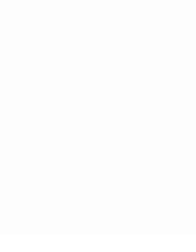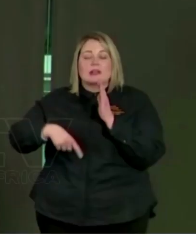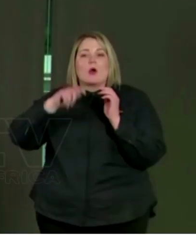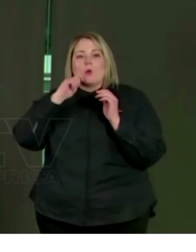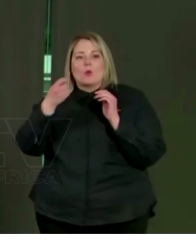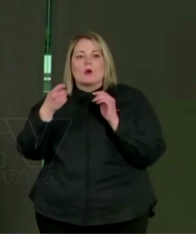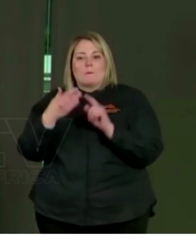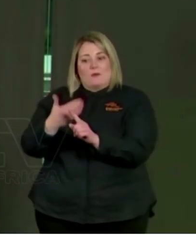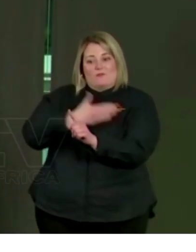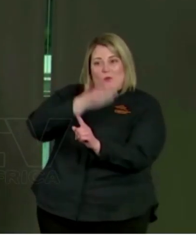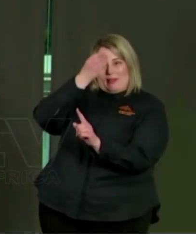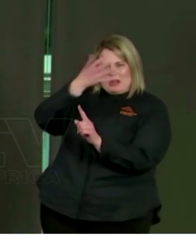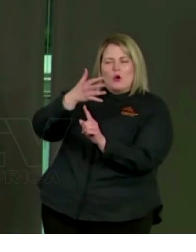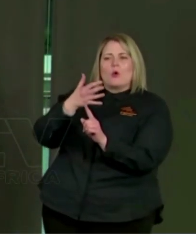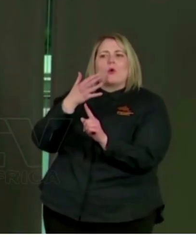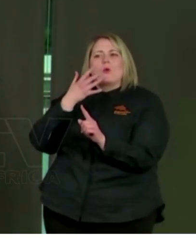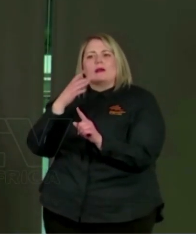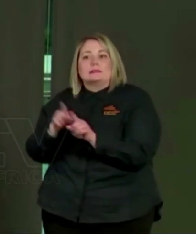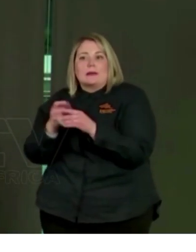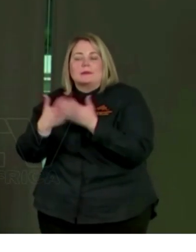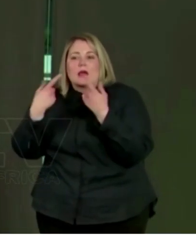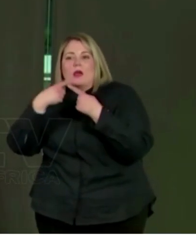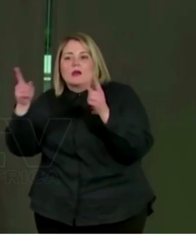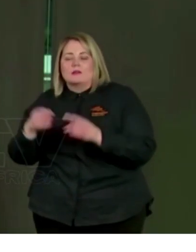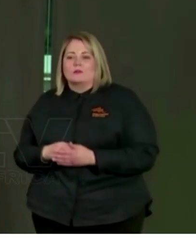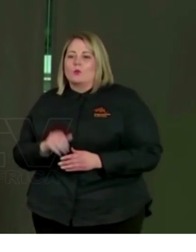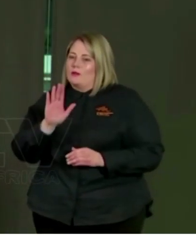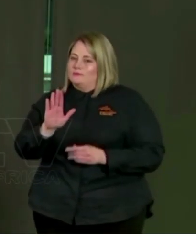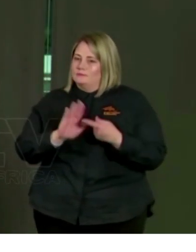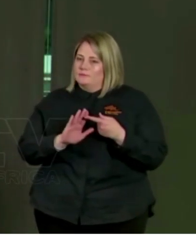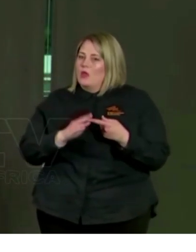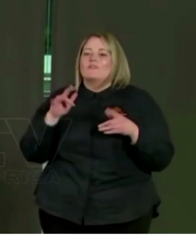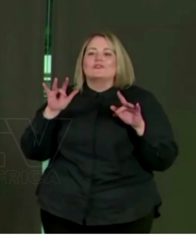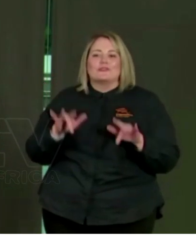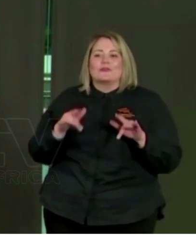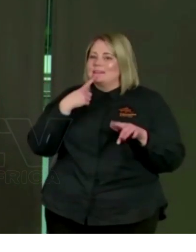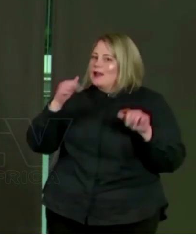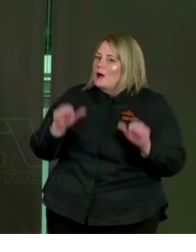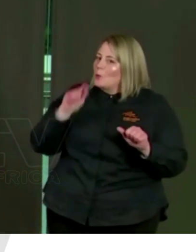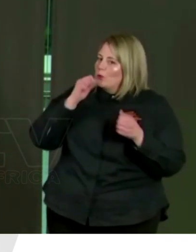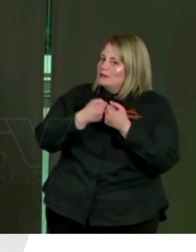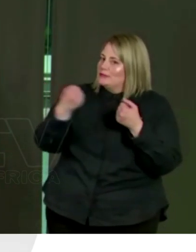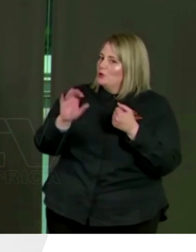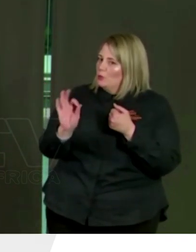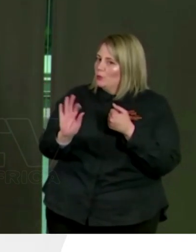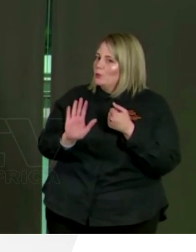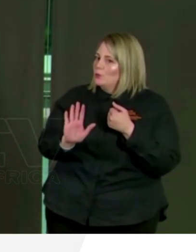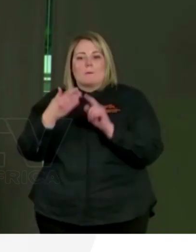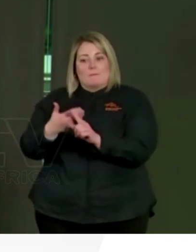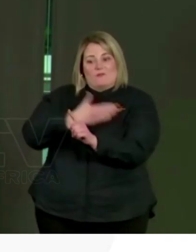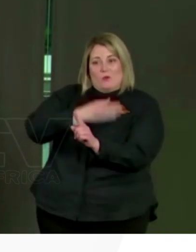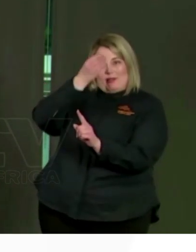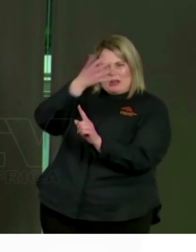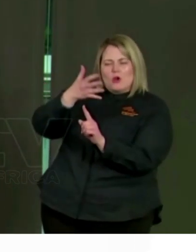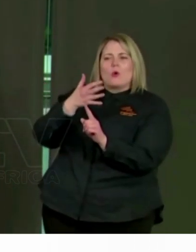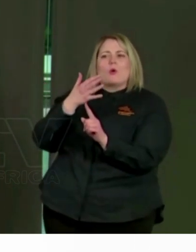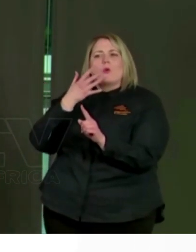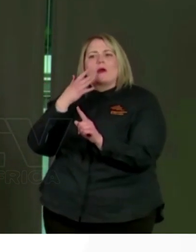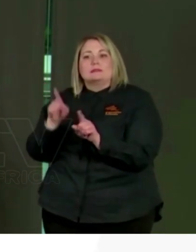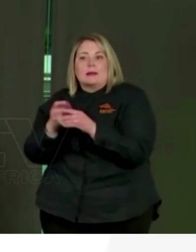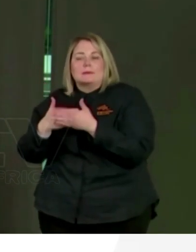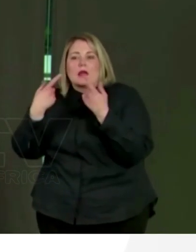data includes 6 cases announced on Monday, May 31st, which were recorded after the midnight cutoff deadline. Firstly,